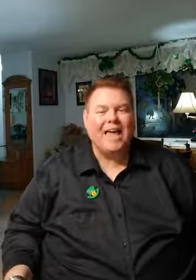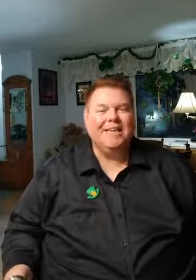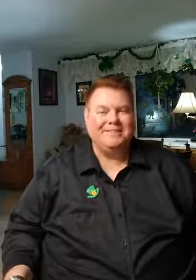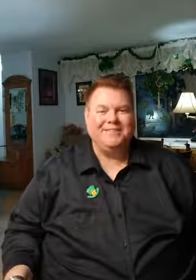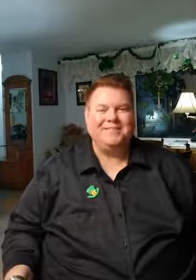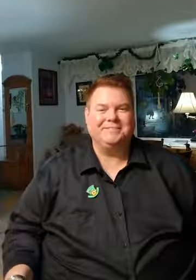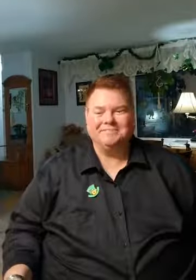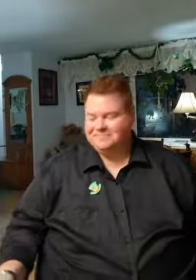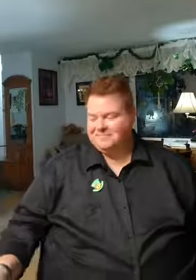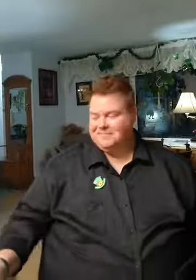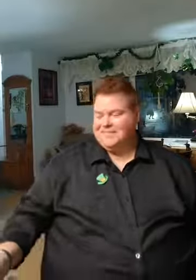glasses?"